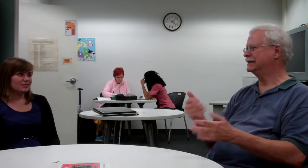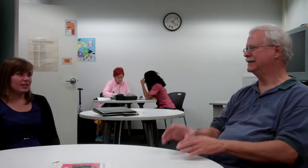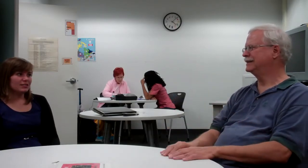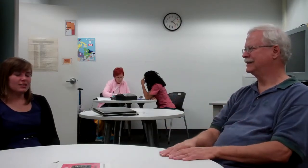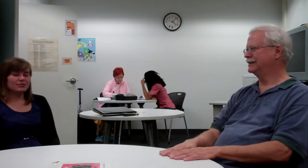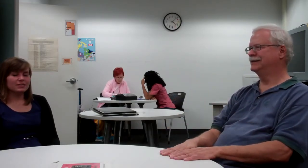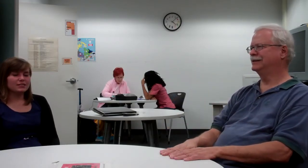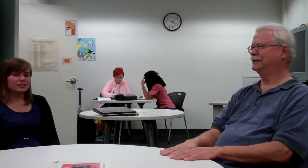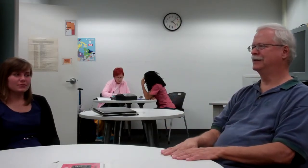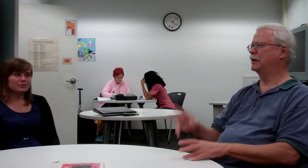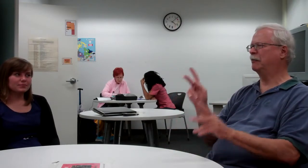Yeah, it's not always easy.